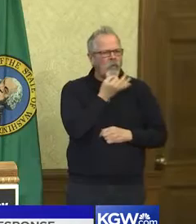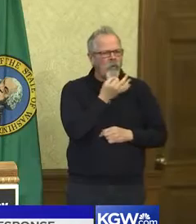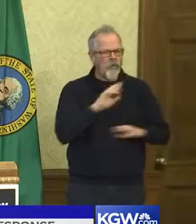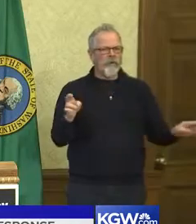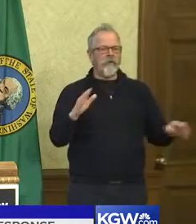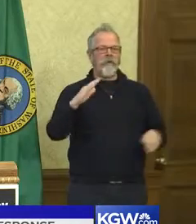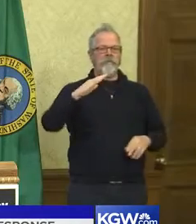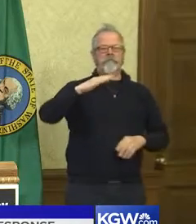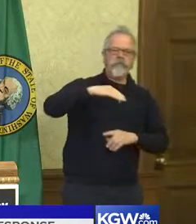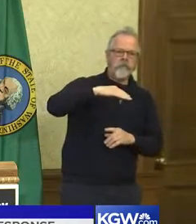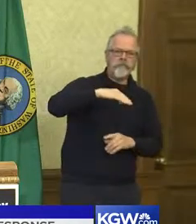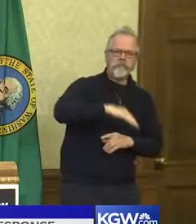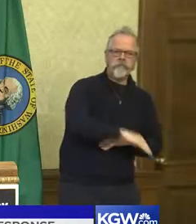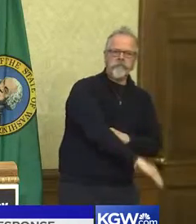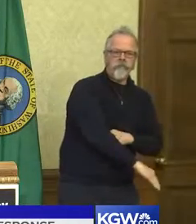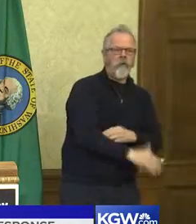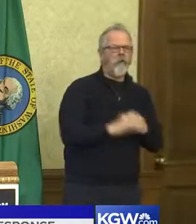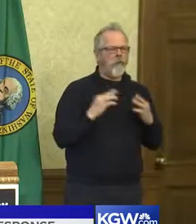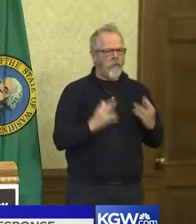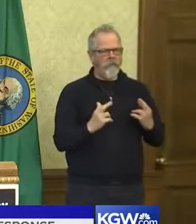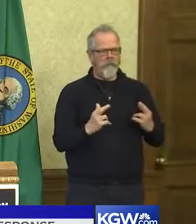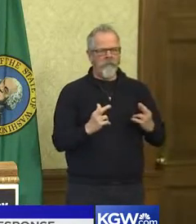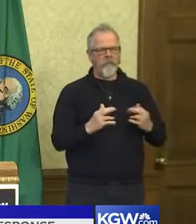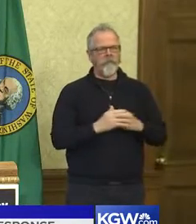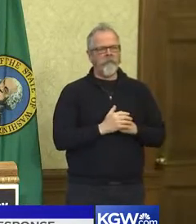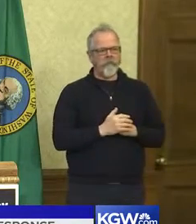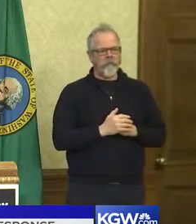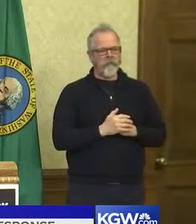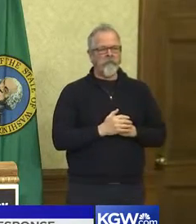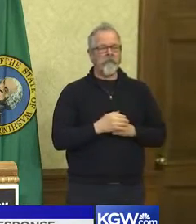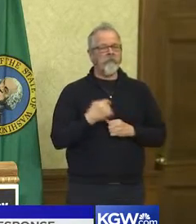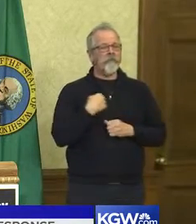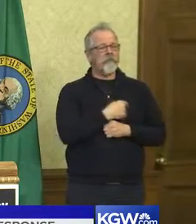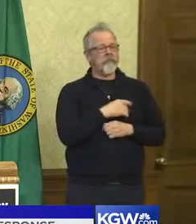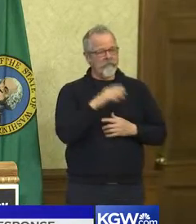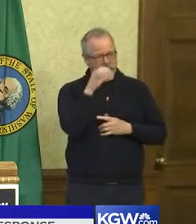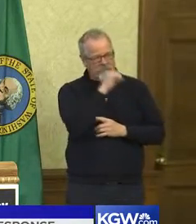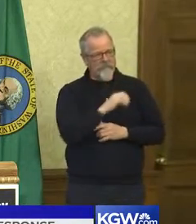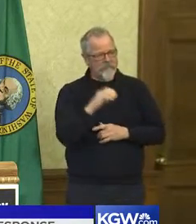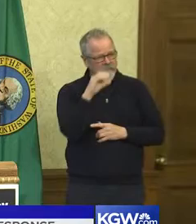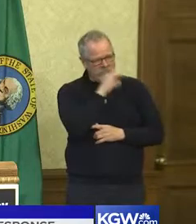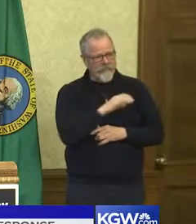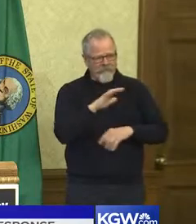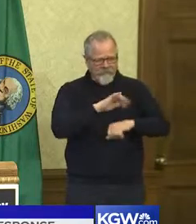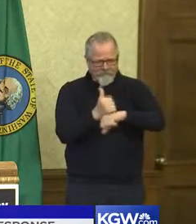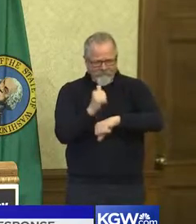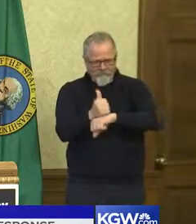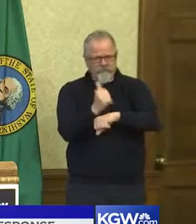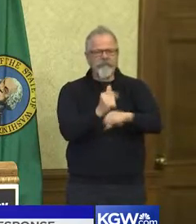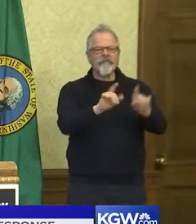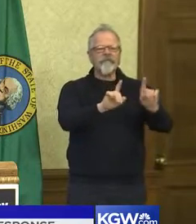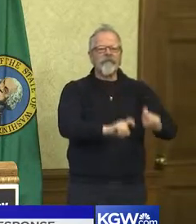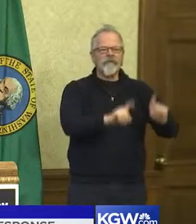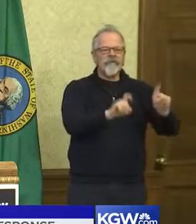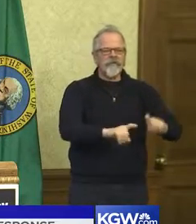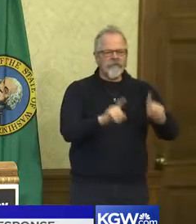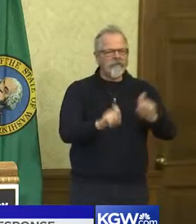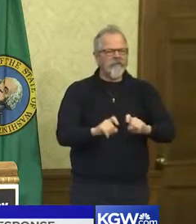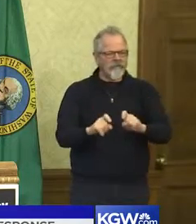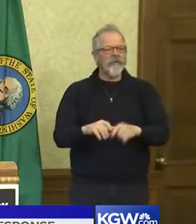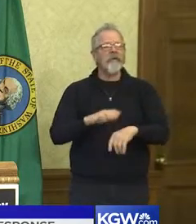make sure we have adequate testing and a contact tracing army to respond to any future